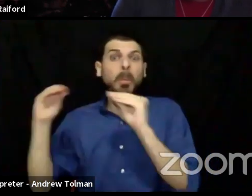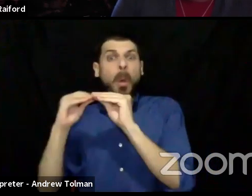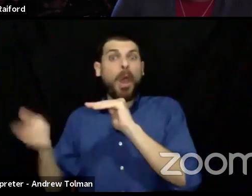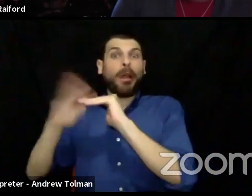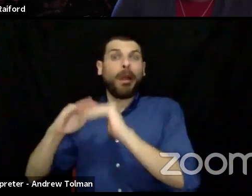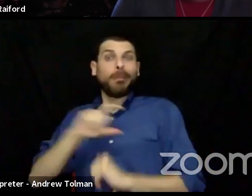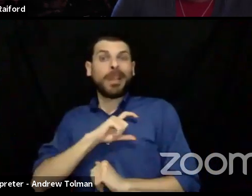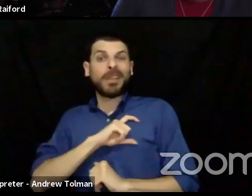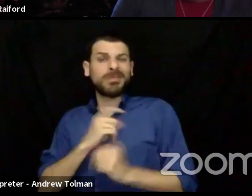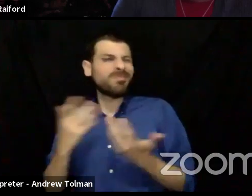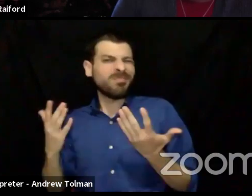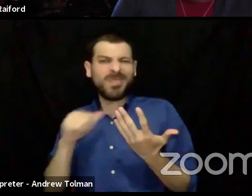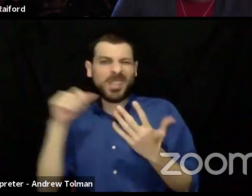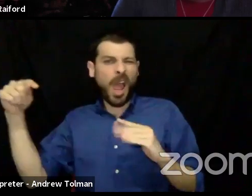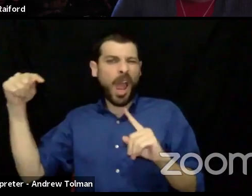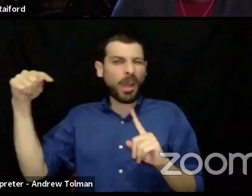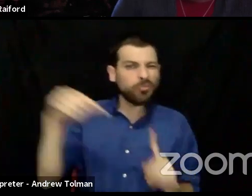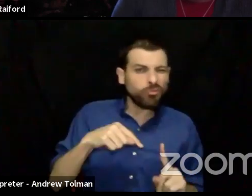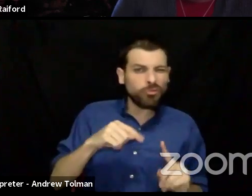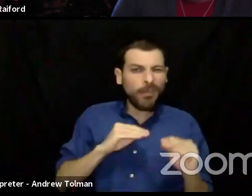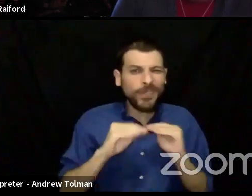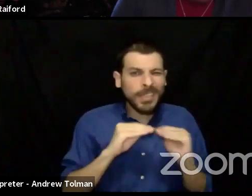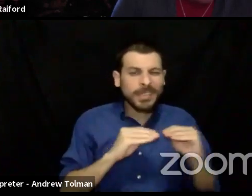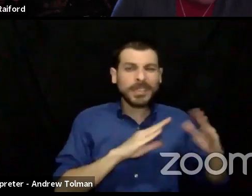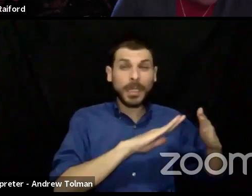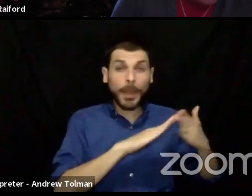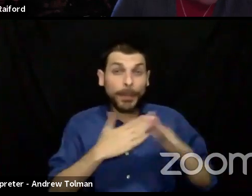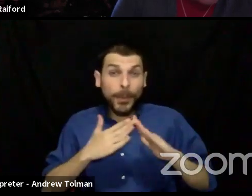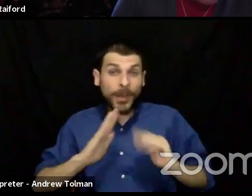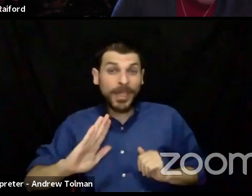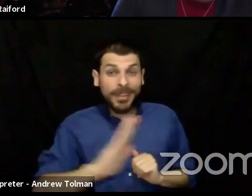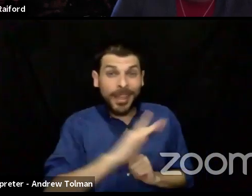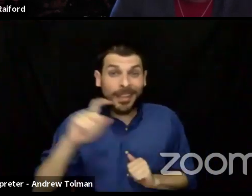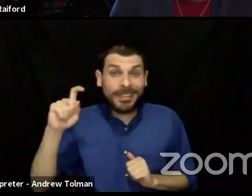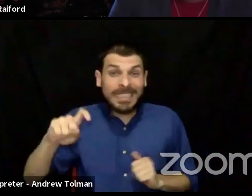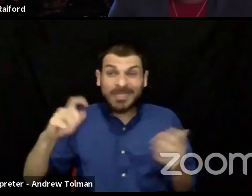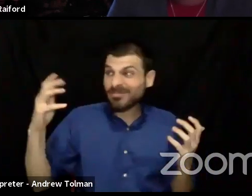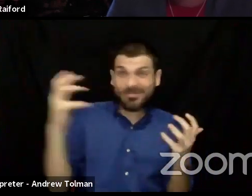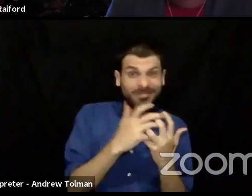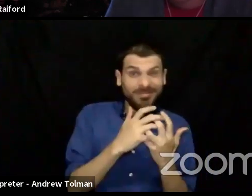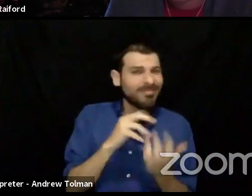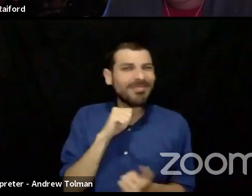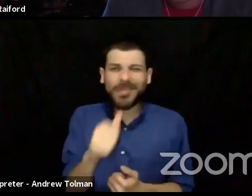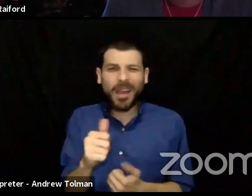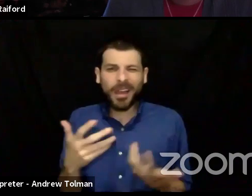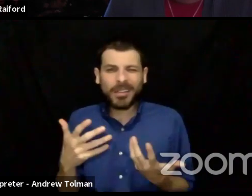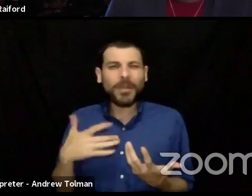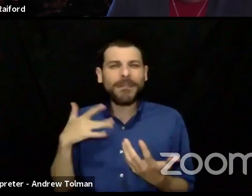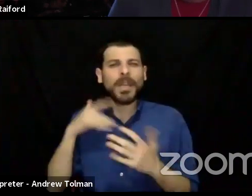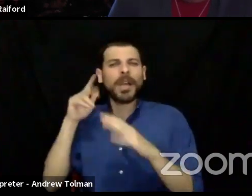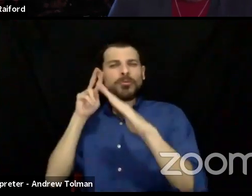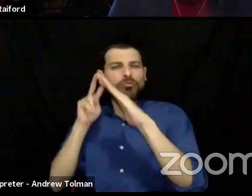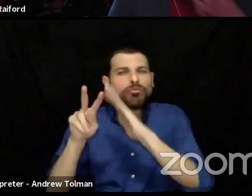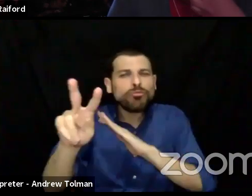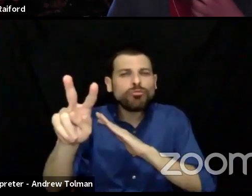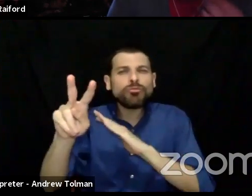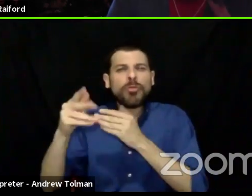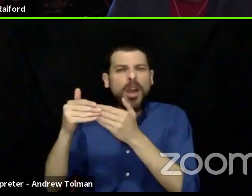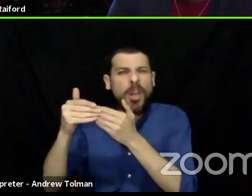you were mentioning about the need within the community. Yeah. yeah. I like the long-term. Yeah, I like the actual